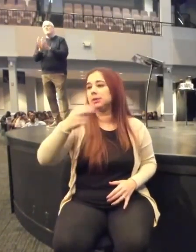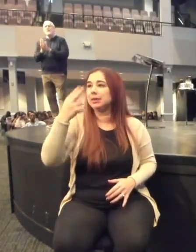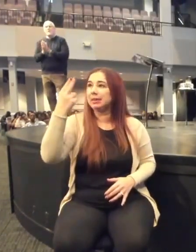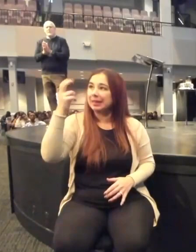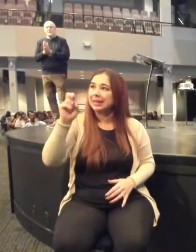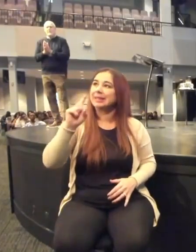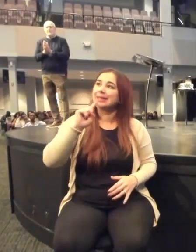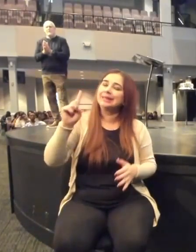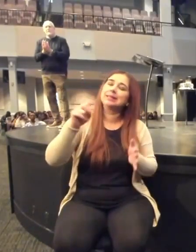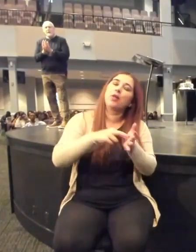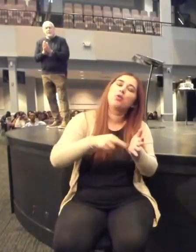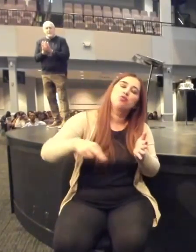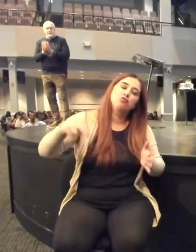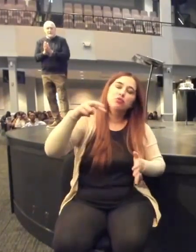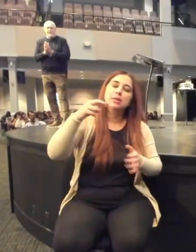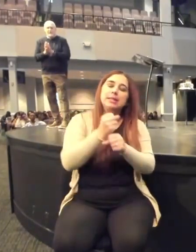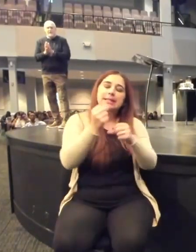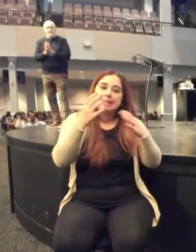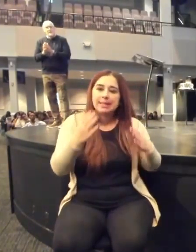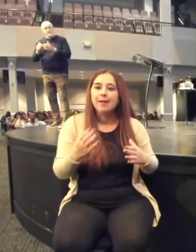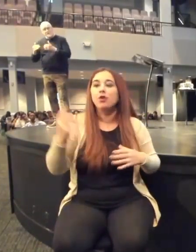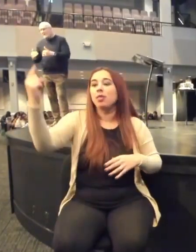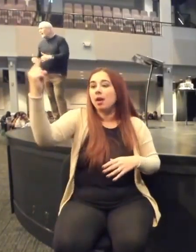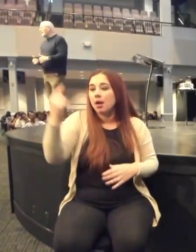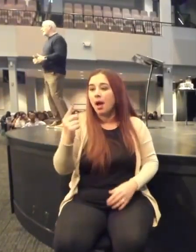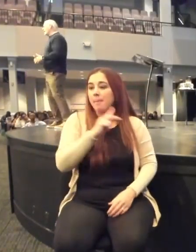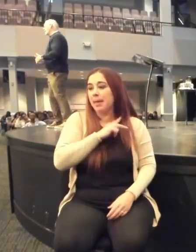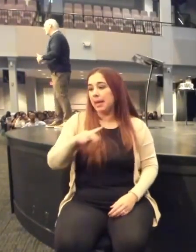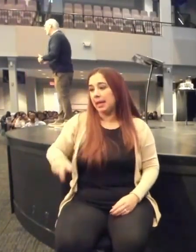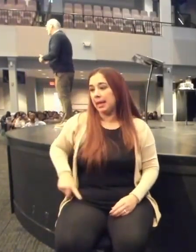risen Savior, the coming King. And